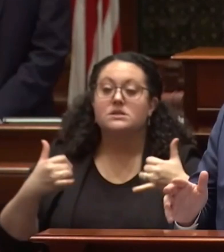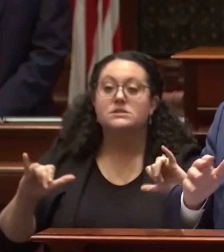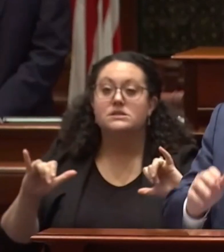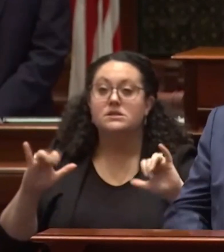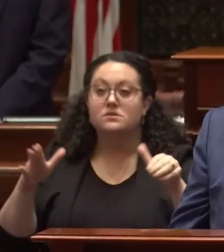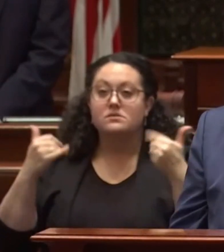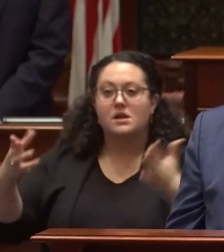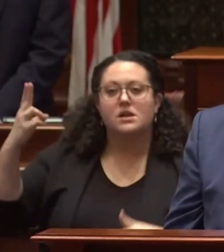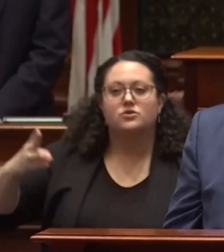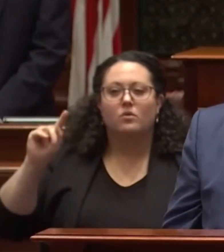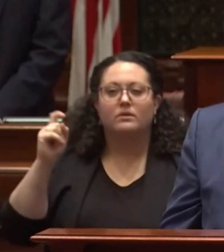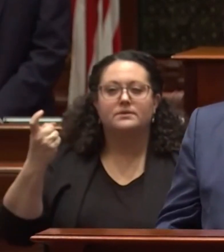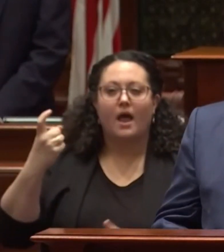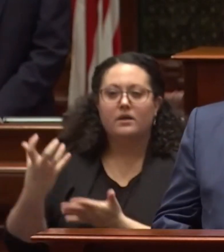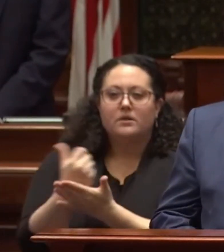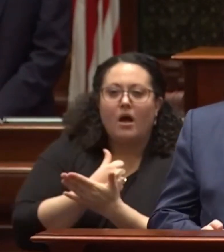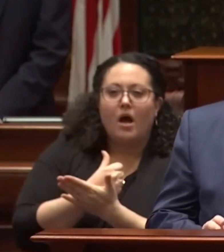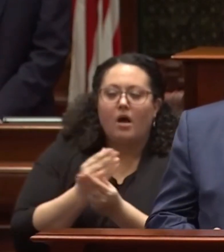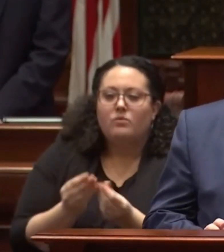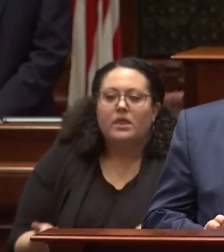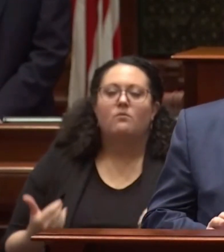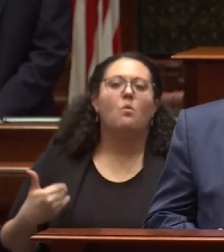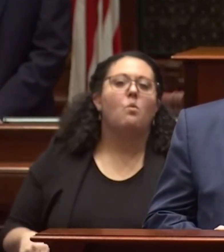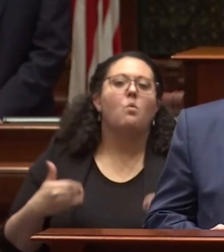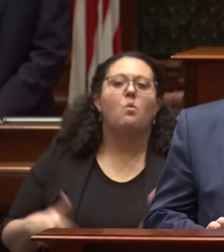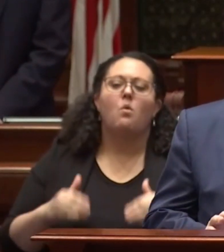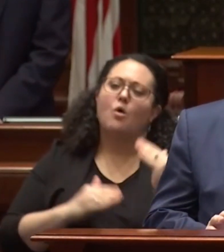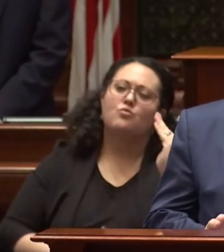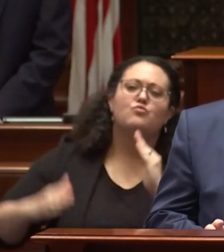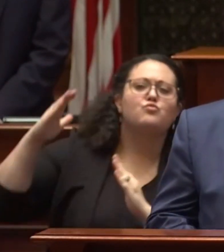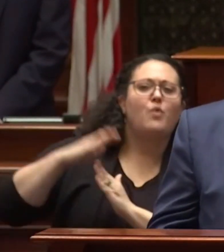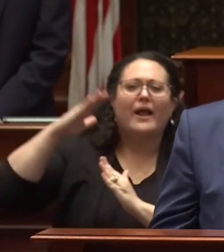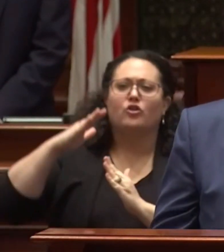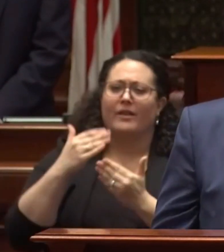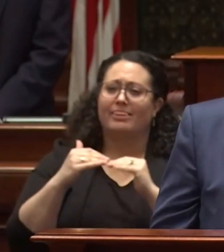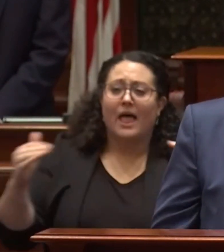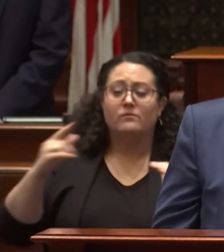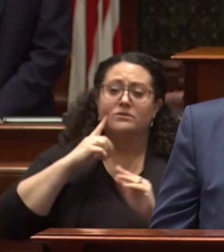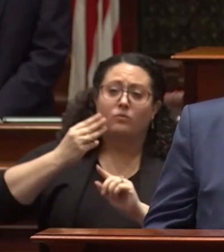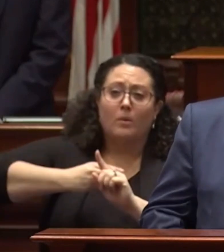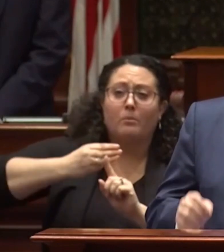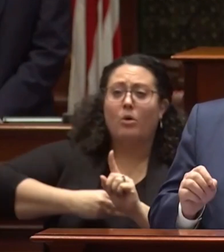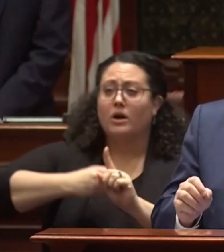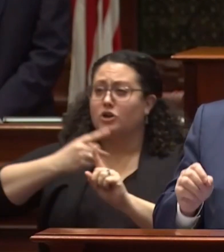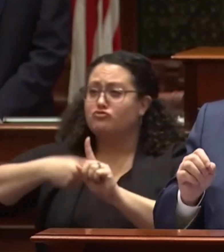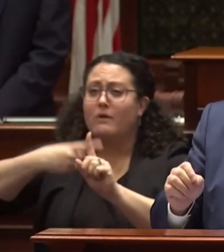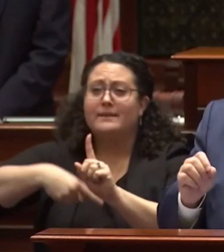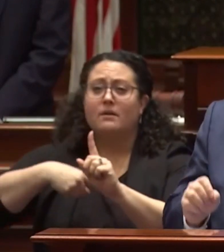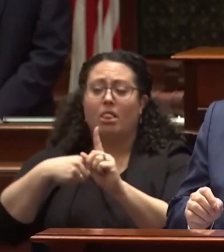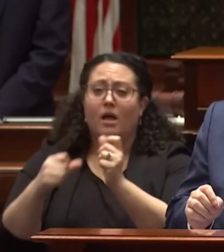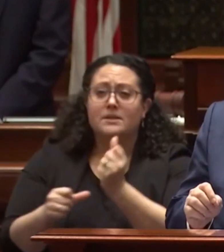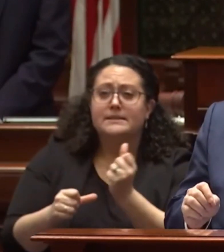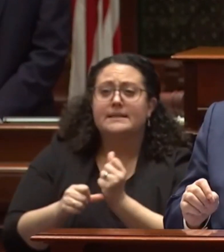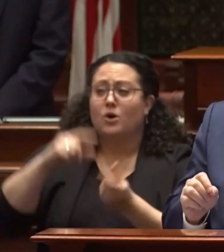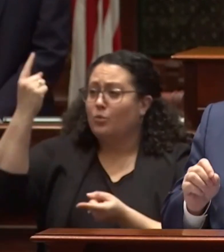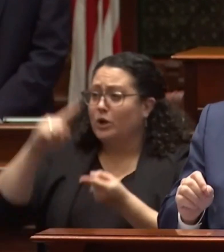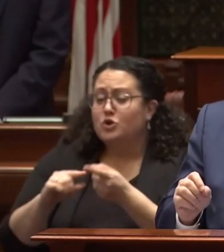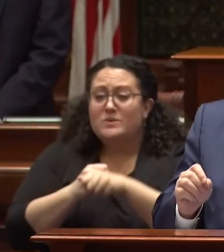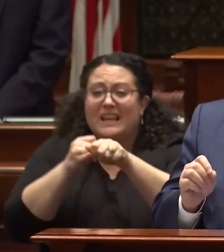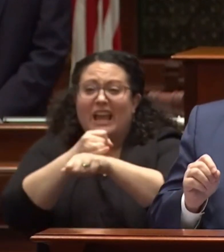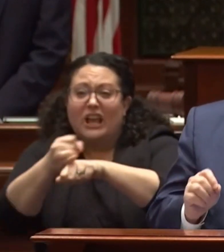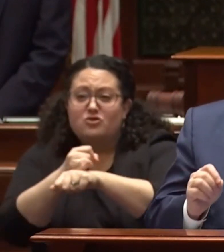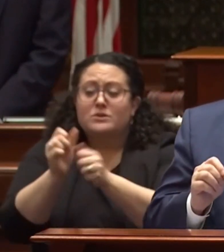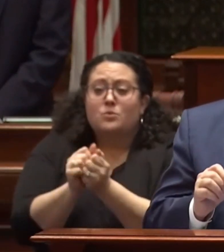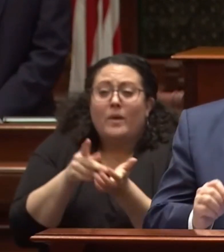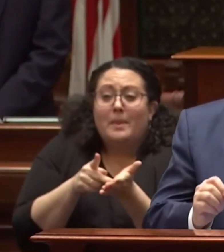delivered historic tax relief, provided record levels of rental and mortgage assistance, and reduced interest costs by